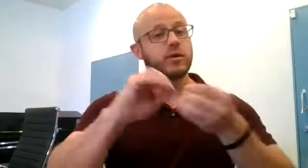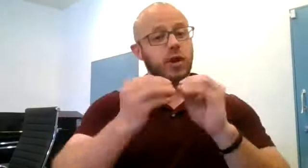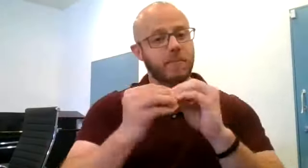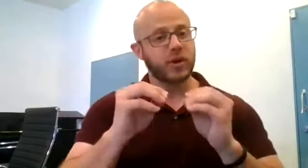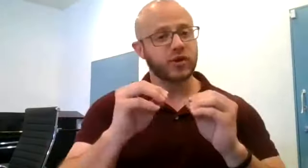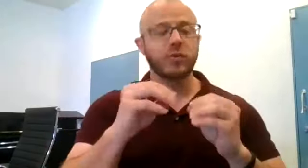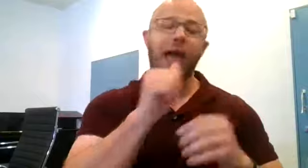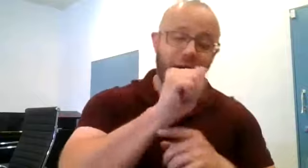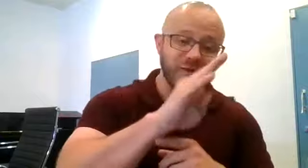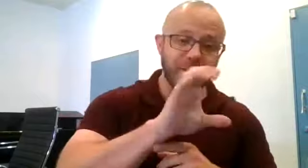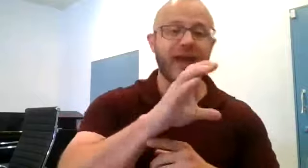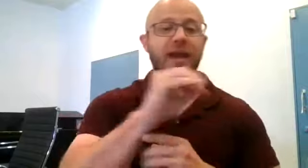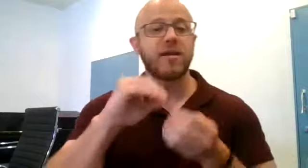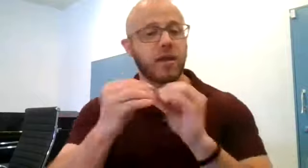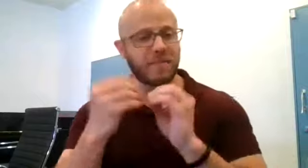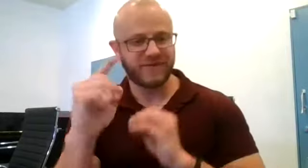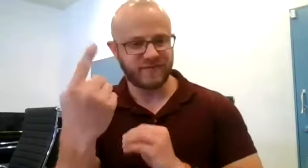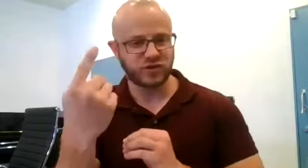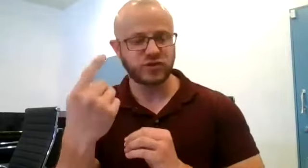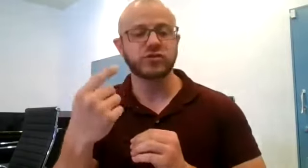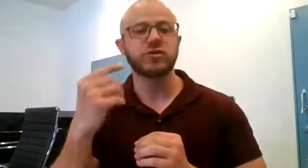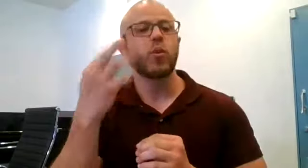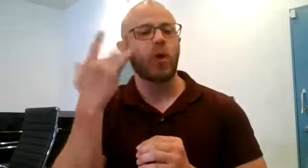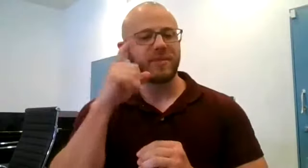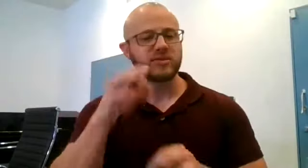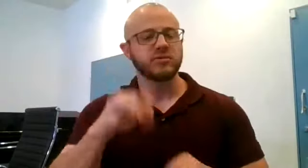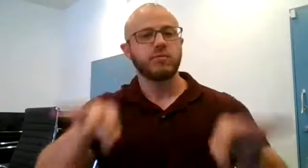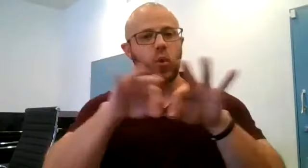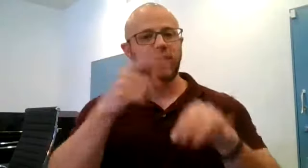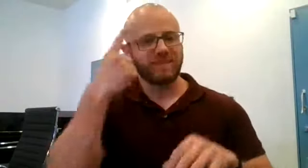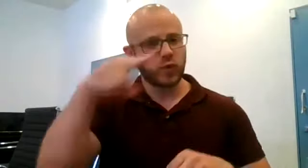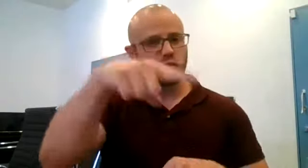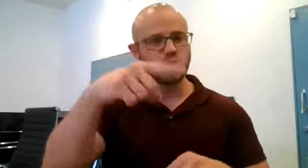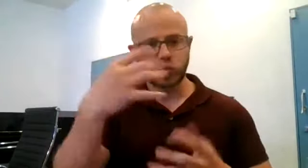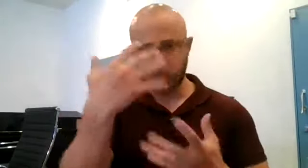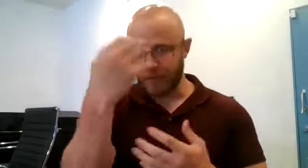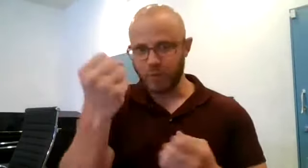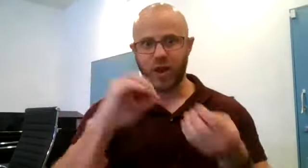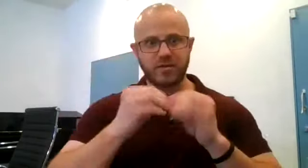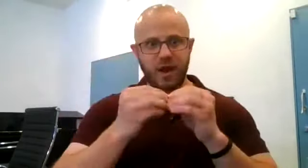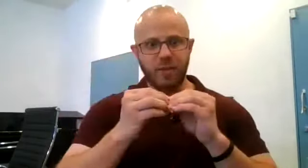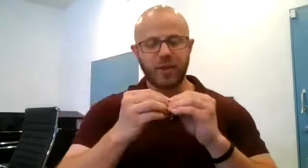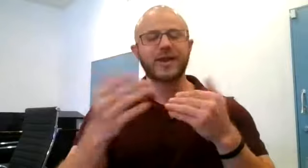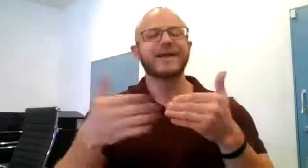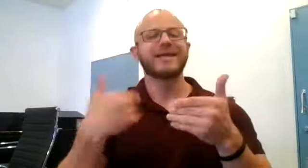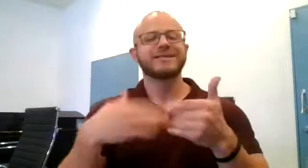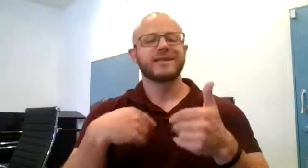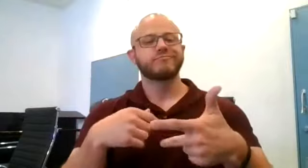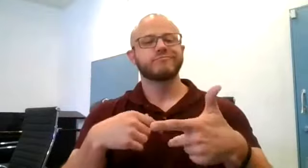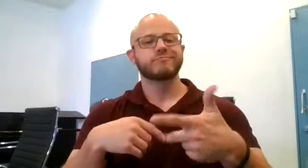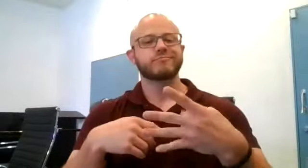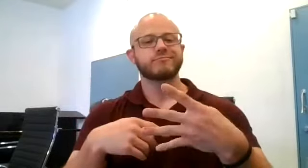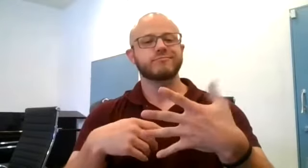That's why I teach numbers, the alphabet and numbers first, because it's really important for you to memorize numbers. And then later on,